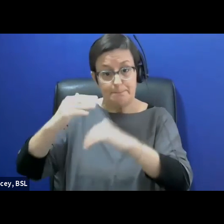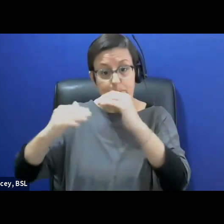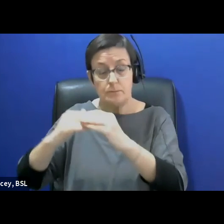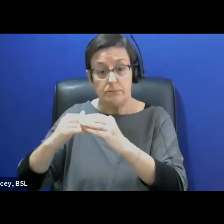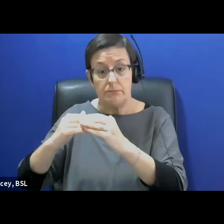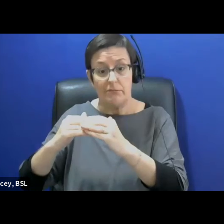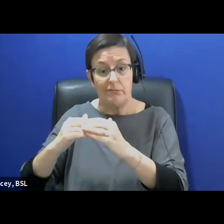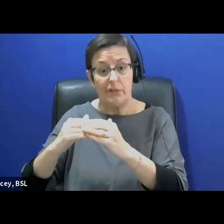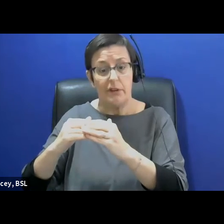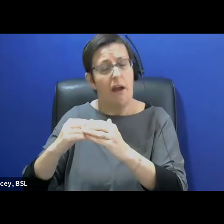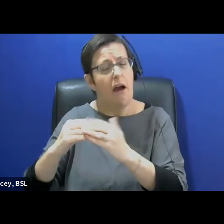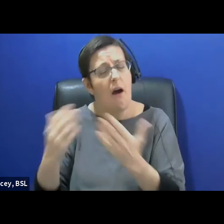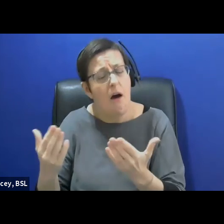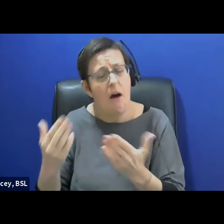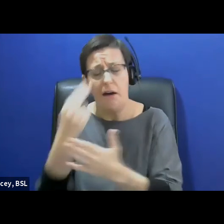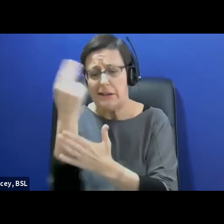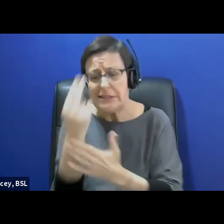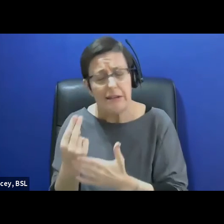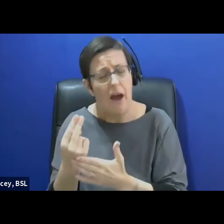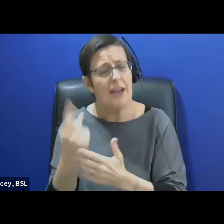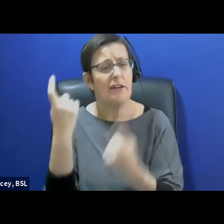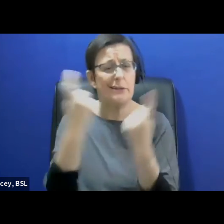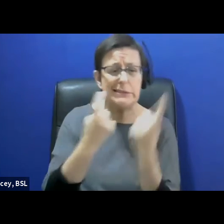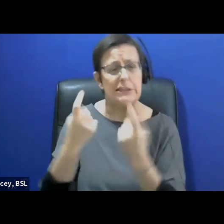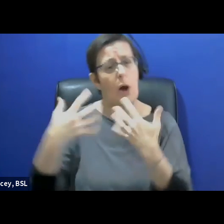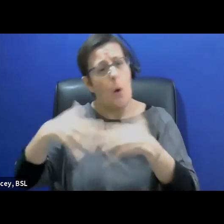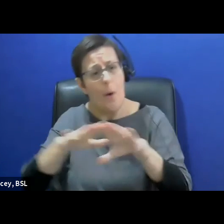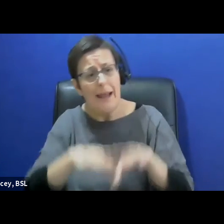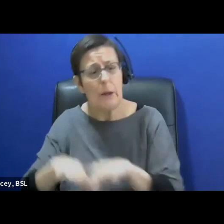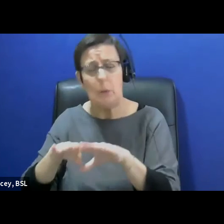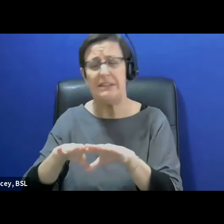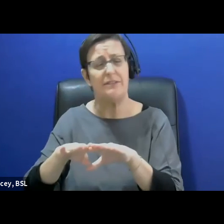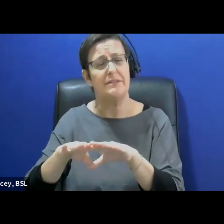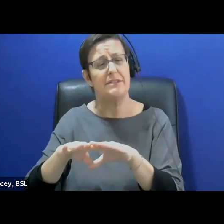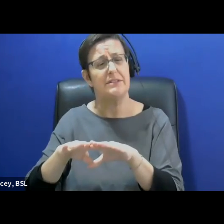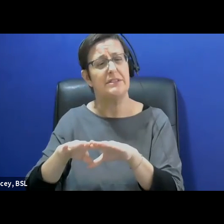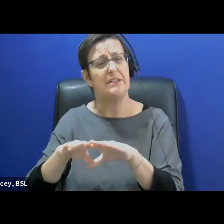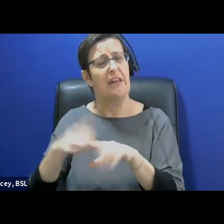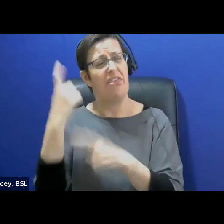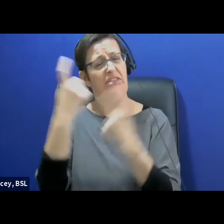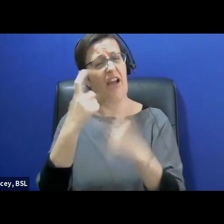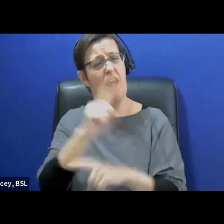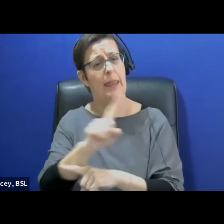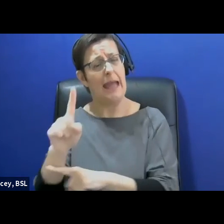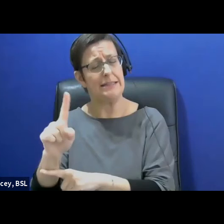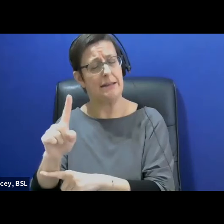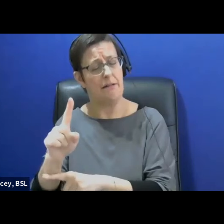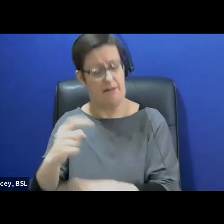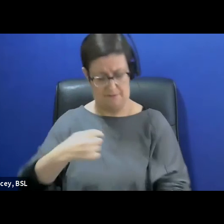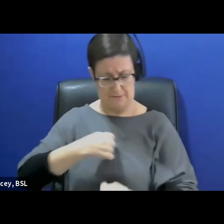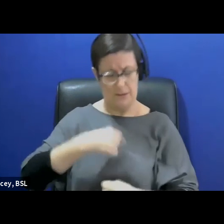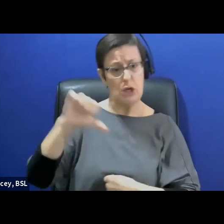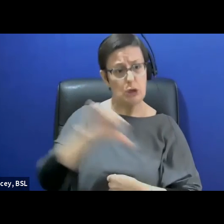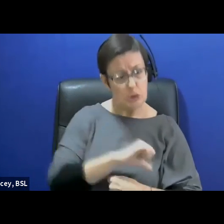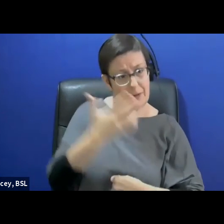quite a long way down the line, usually the sort of detailed design element. to my mind, it should be in the initial